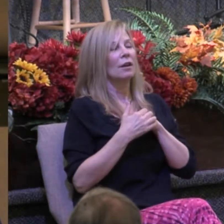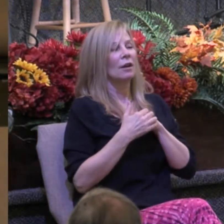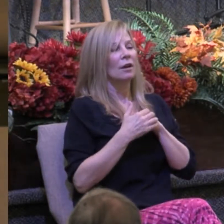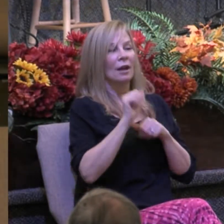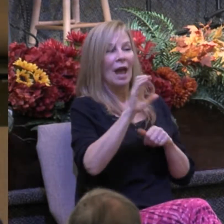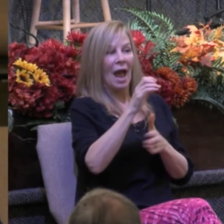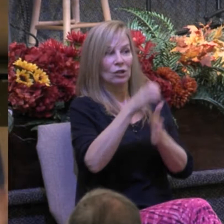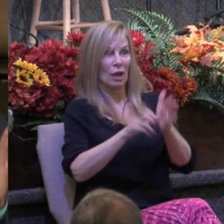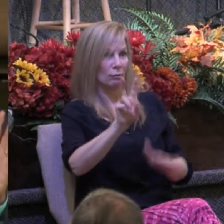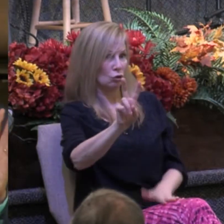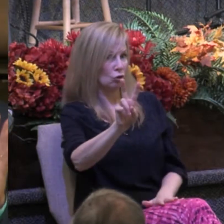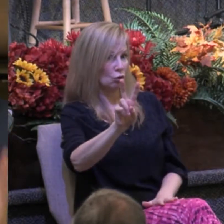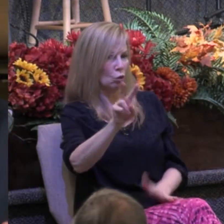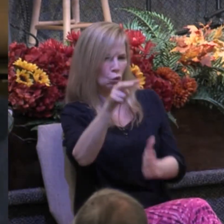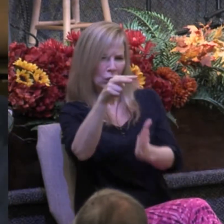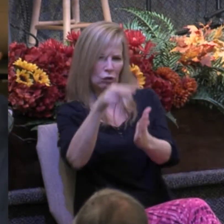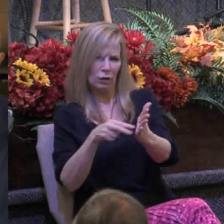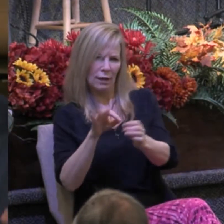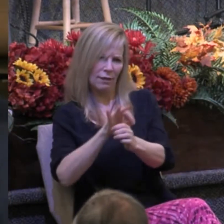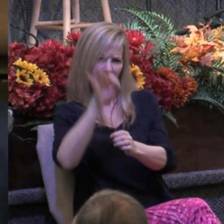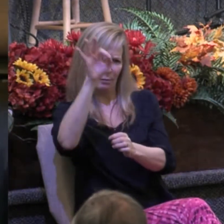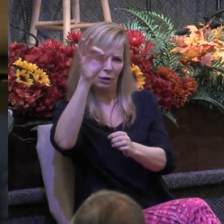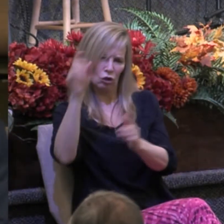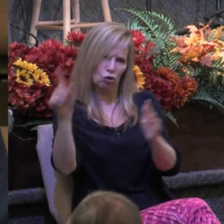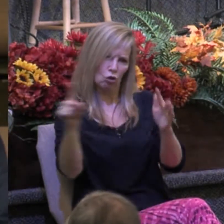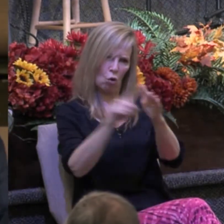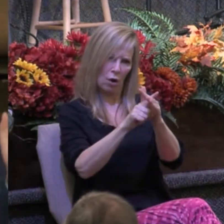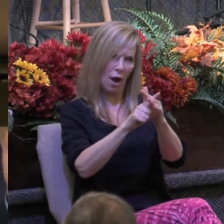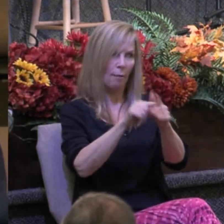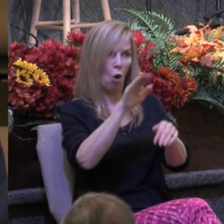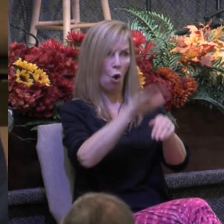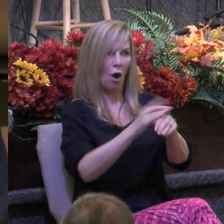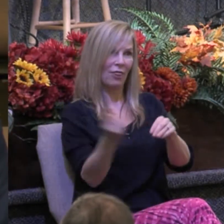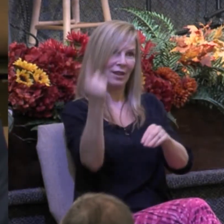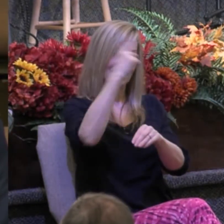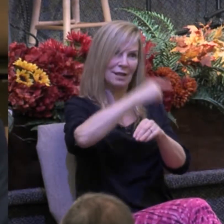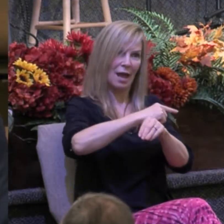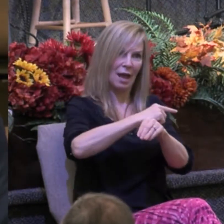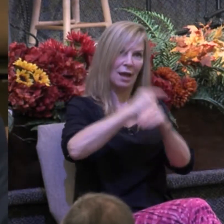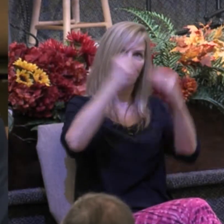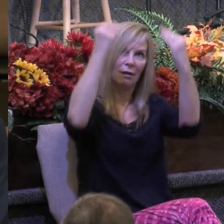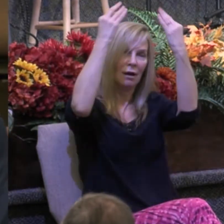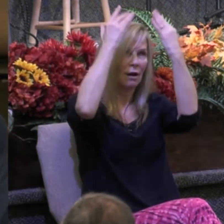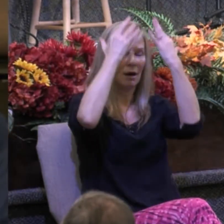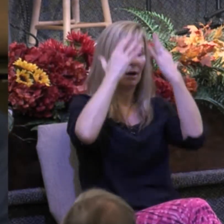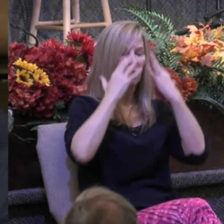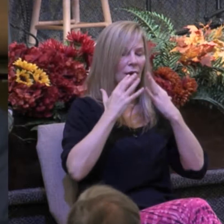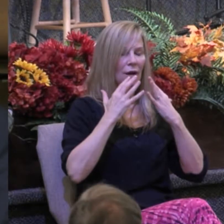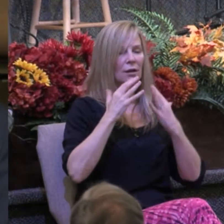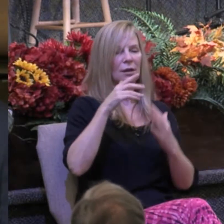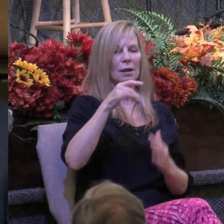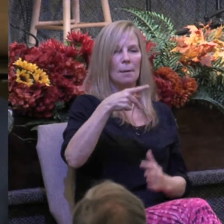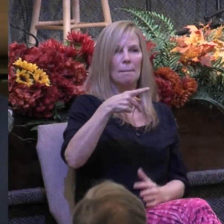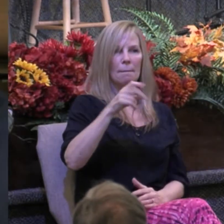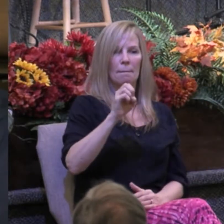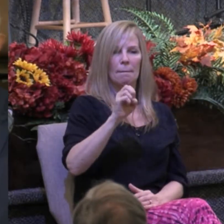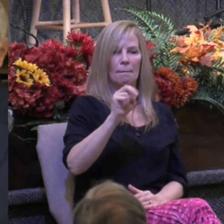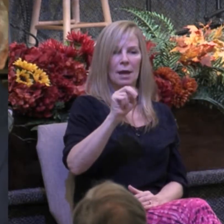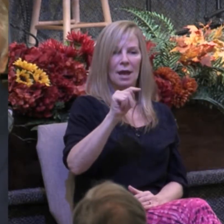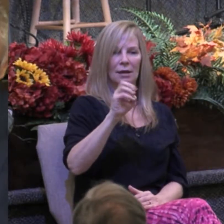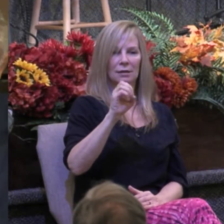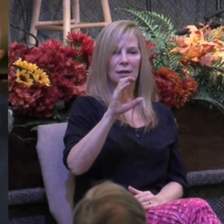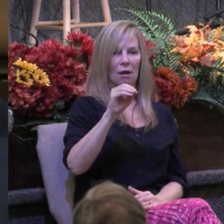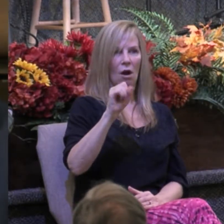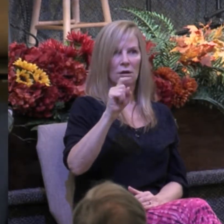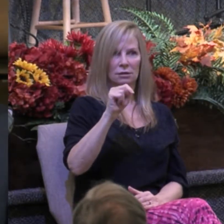read that the Holy Spirit came on the day of Pentecost. Pentecost is a Jewish feast which